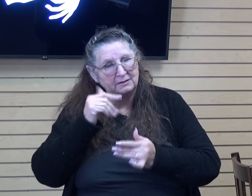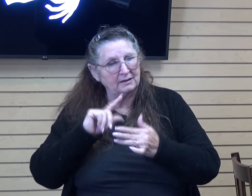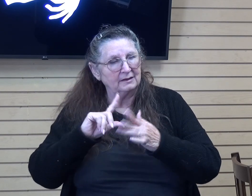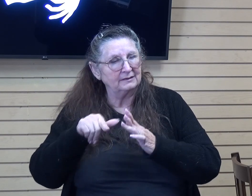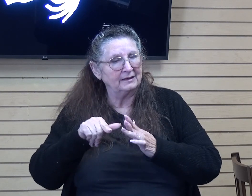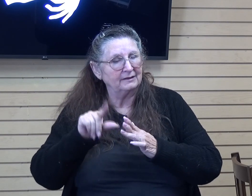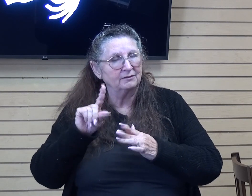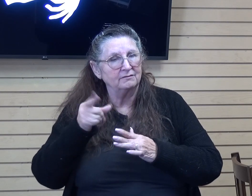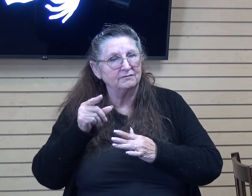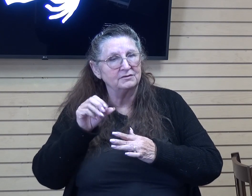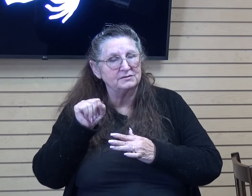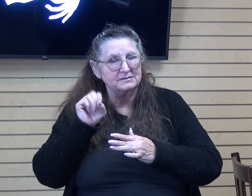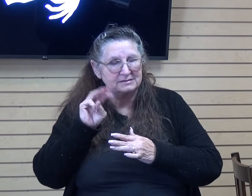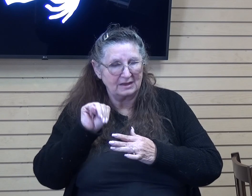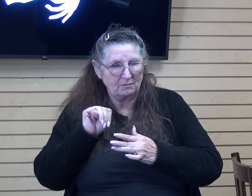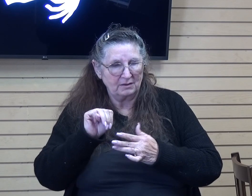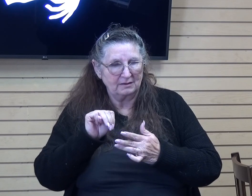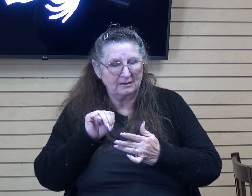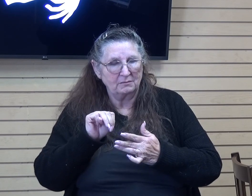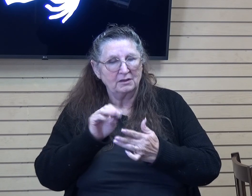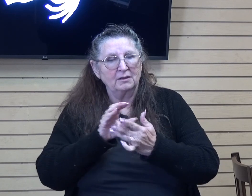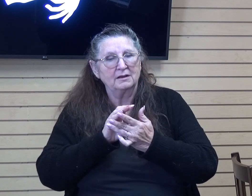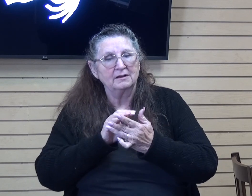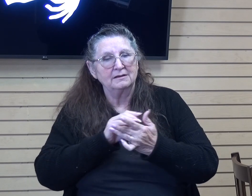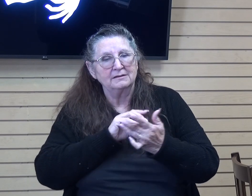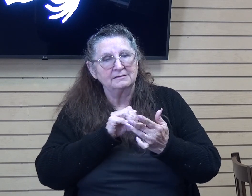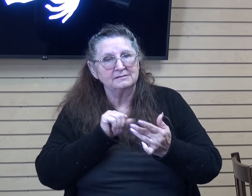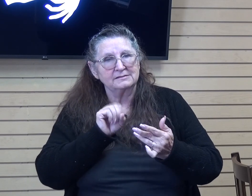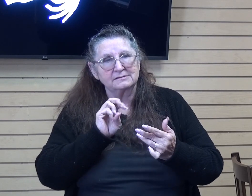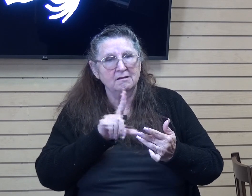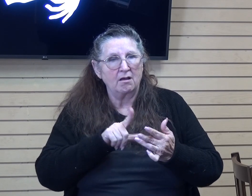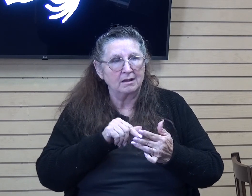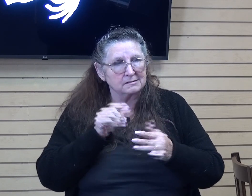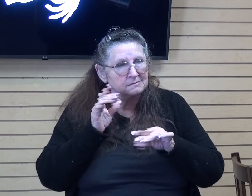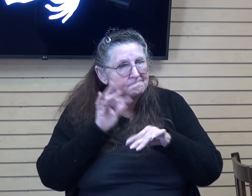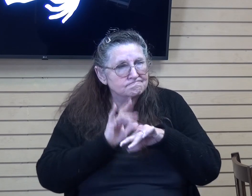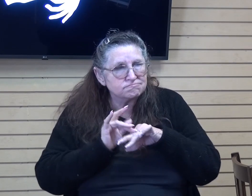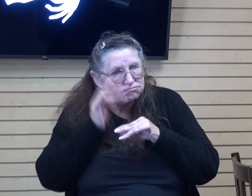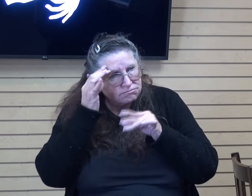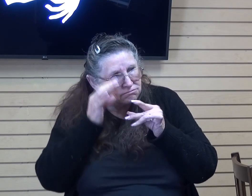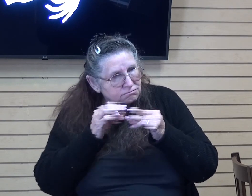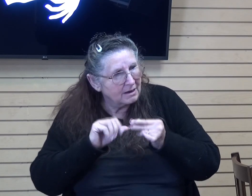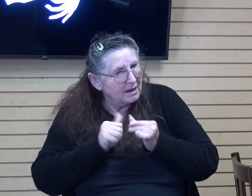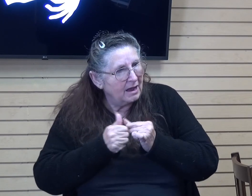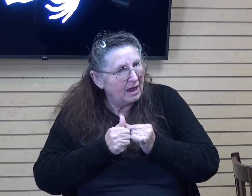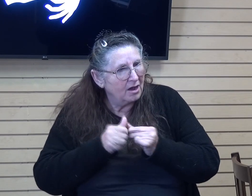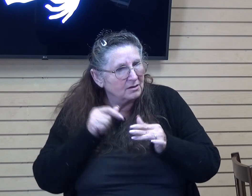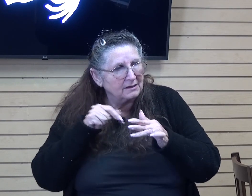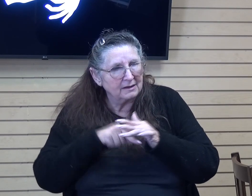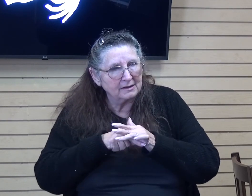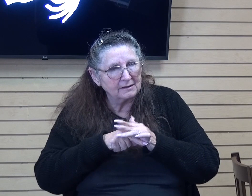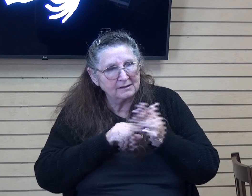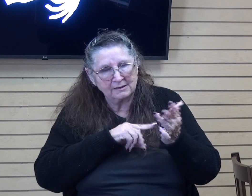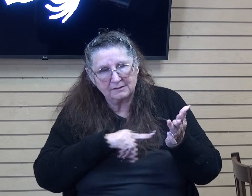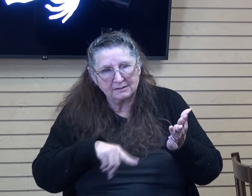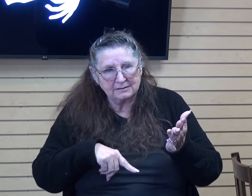we see Saul obsessing over David, plotting to take his throne, as if that was David's motive or anything. Saul was